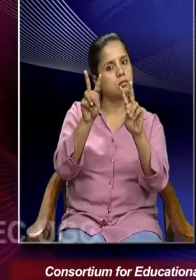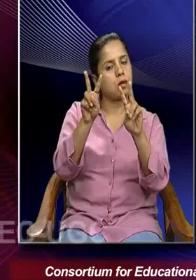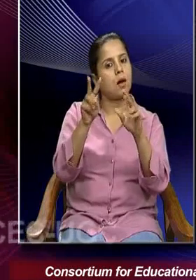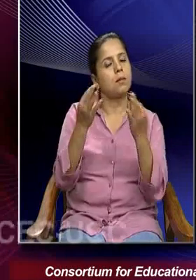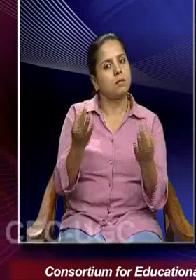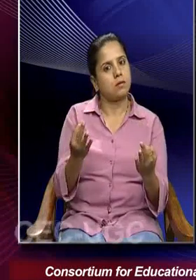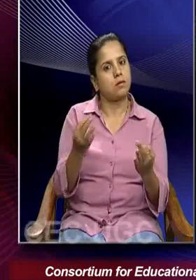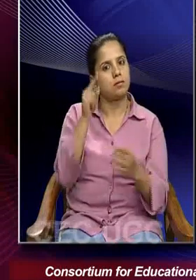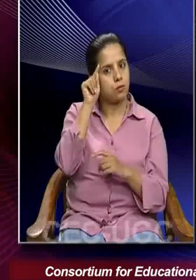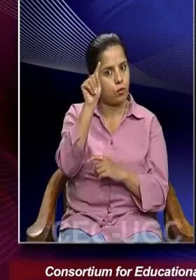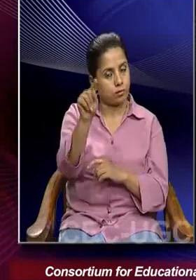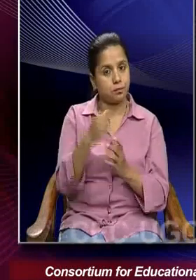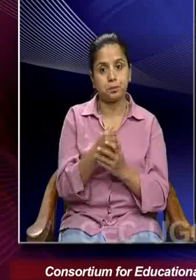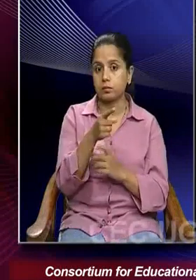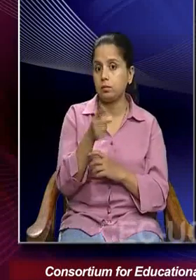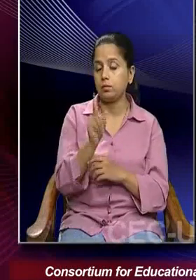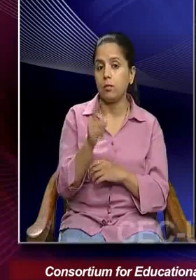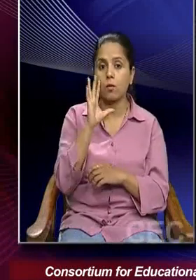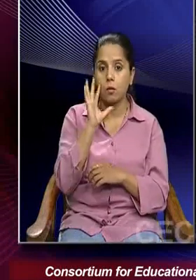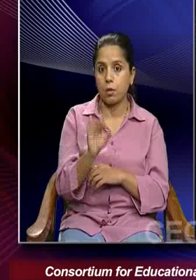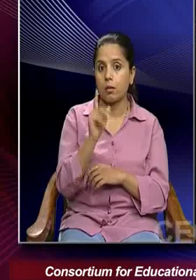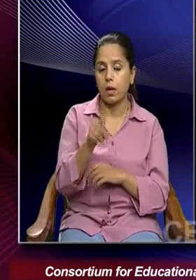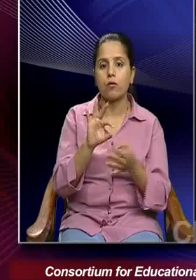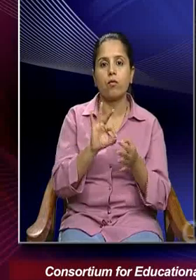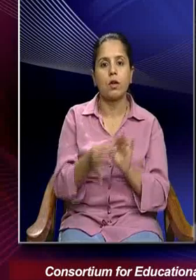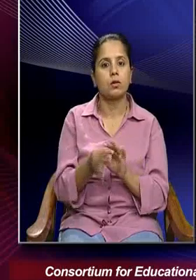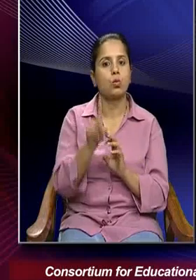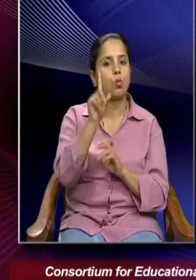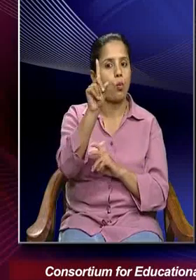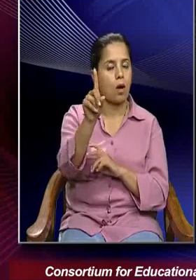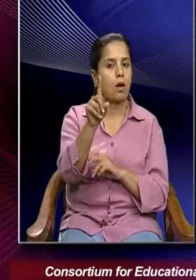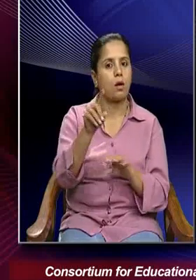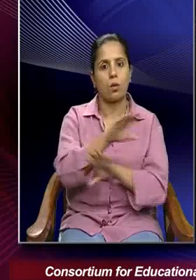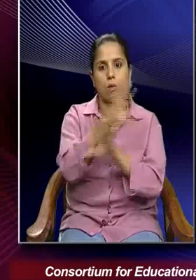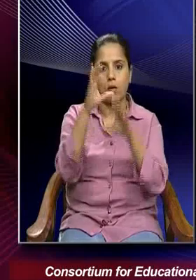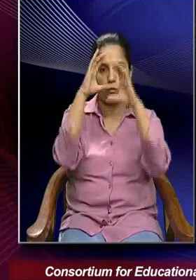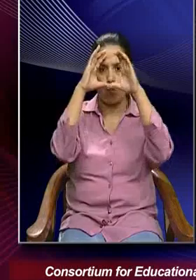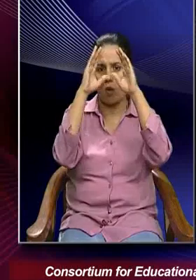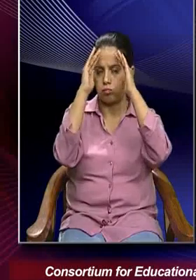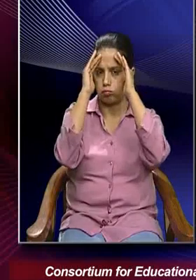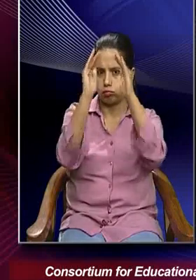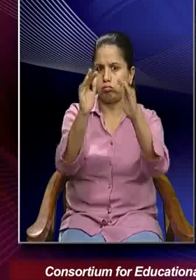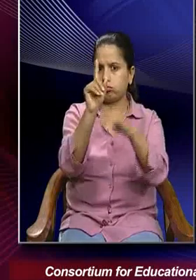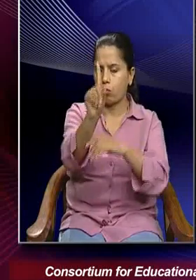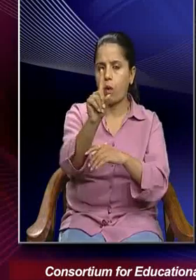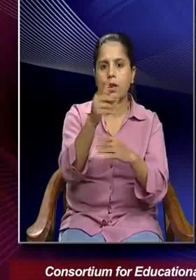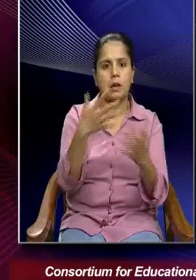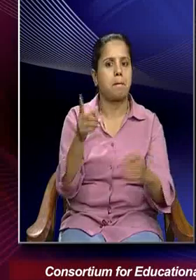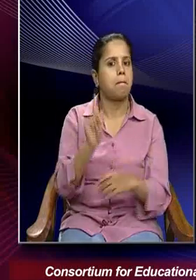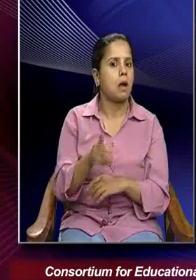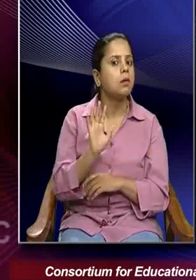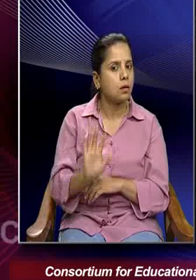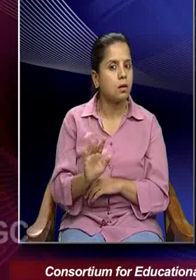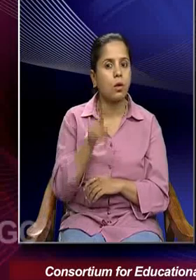The main point is that it should be able to fix all the attention to that point or to